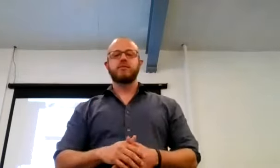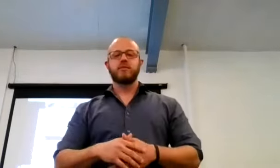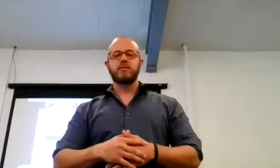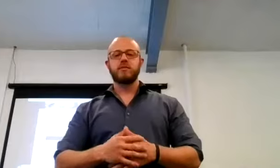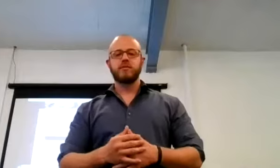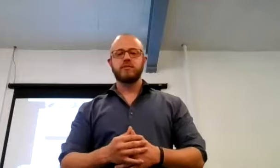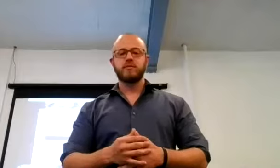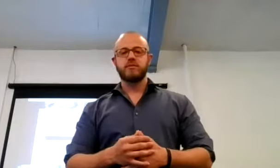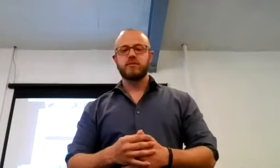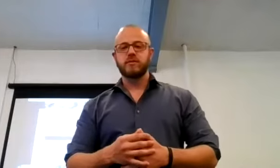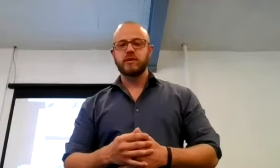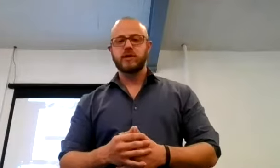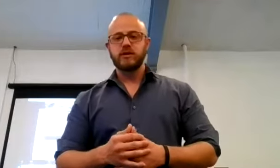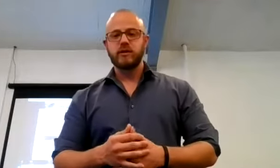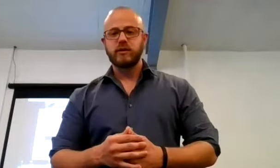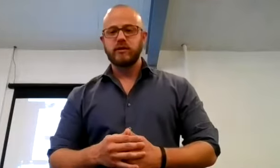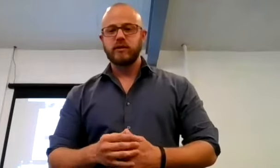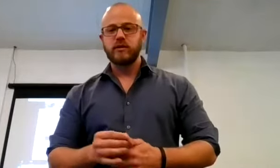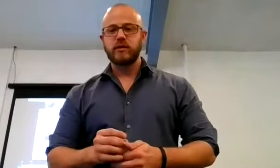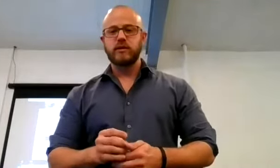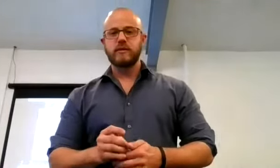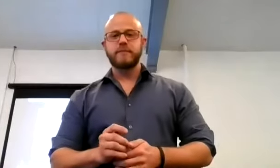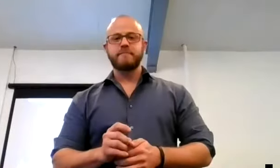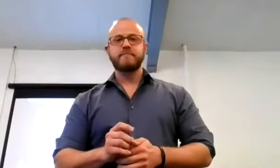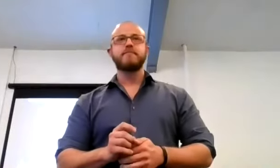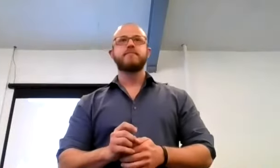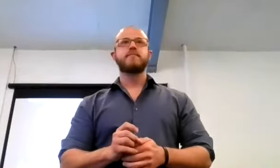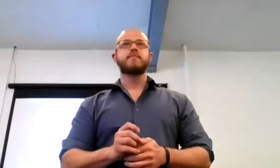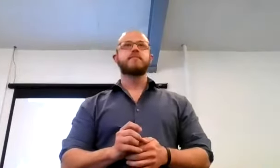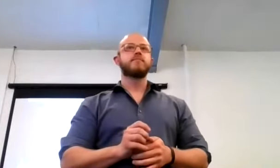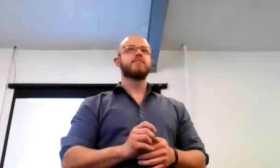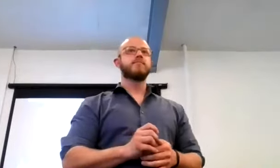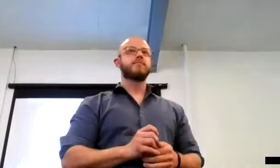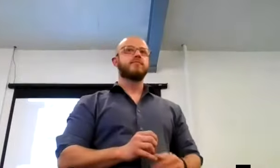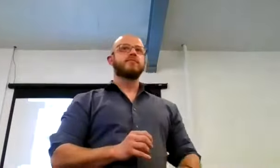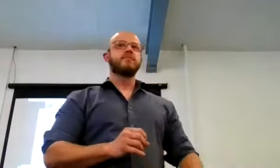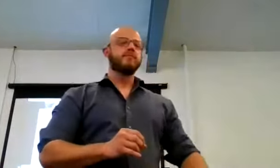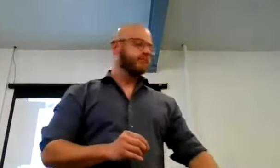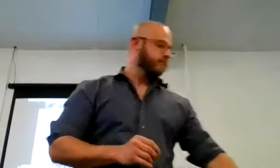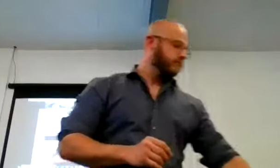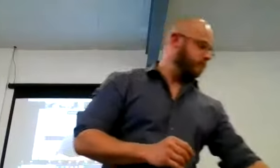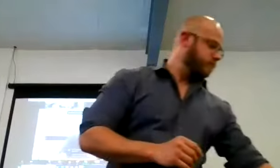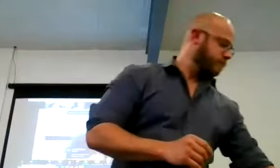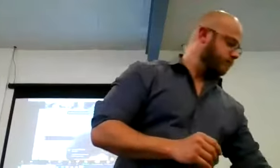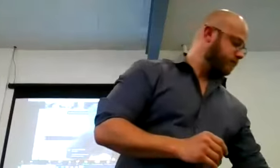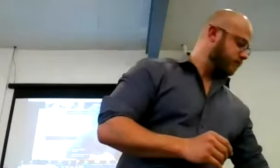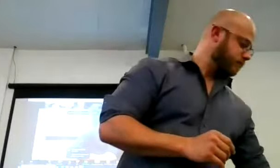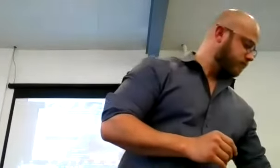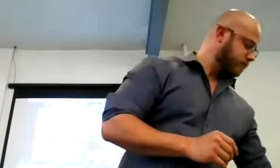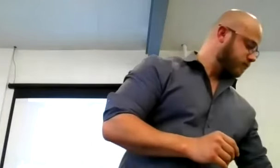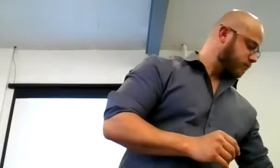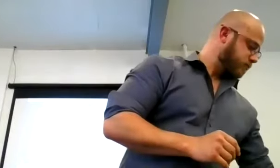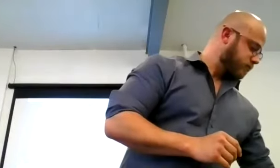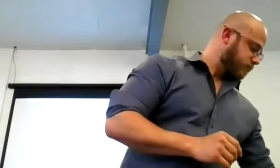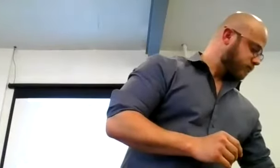So we will post a flyer on, I'm sorry, one more time, Social media, on social media. when there's class. When there's class. With